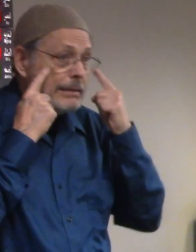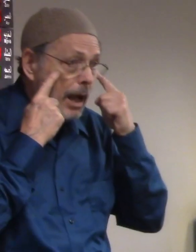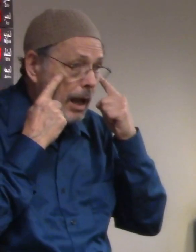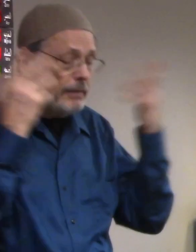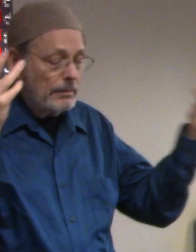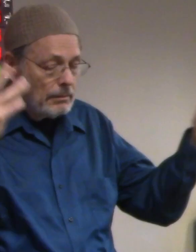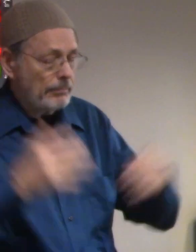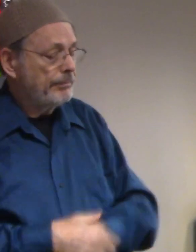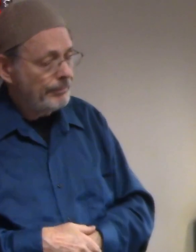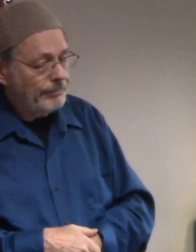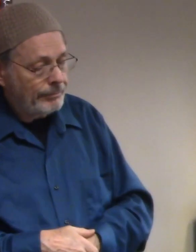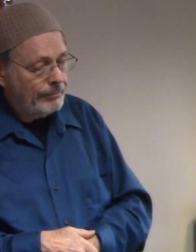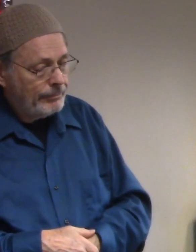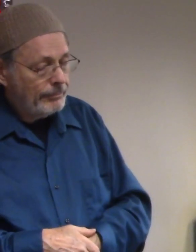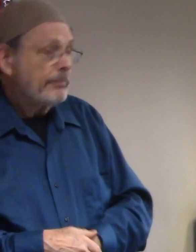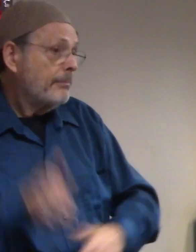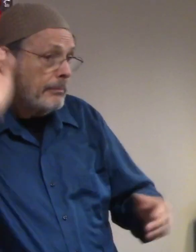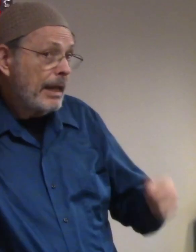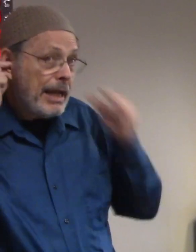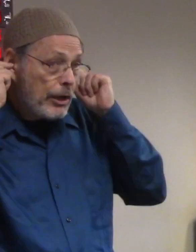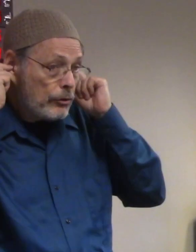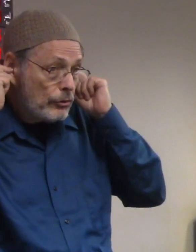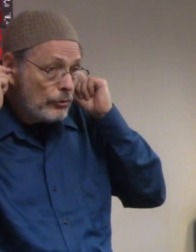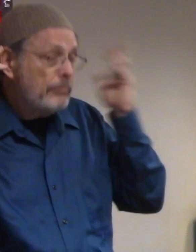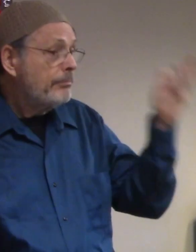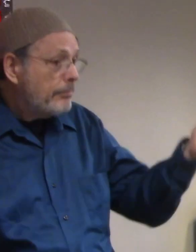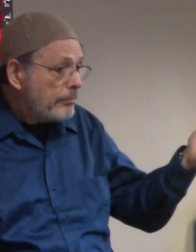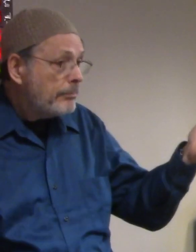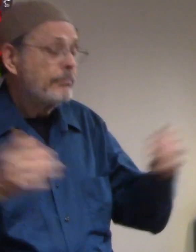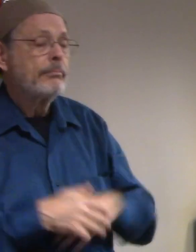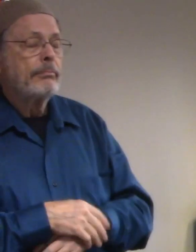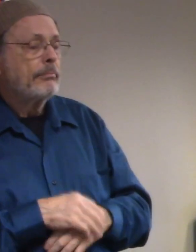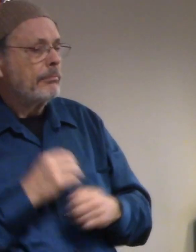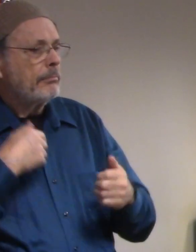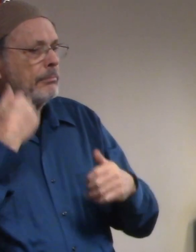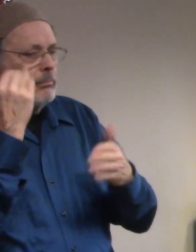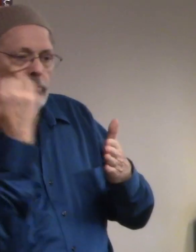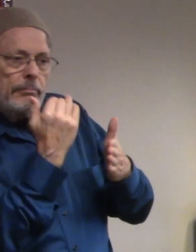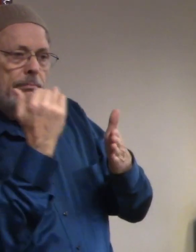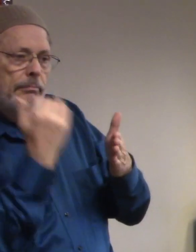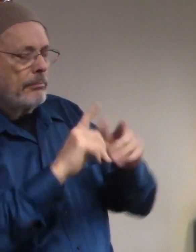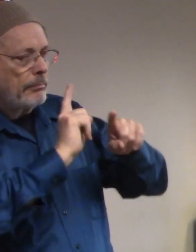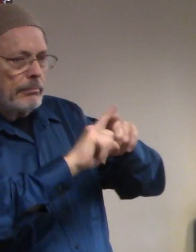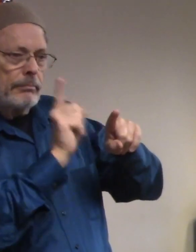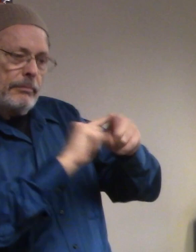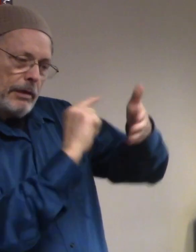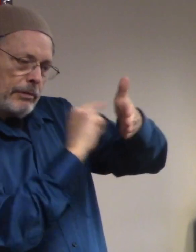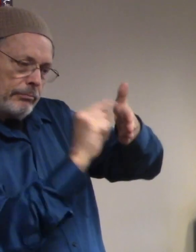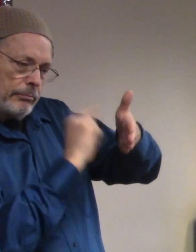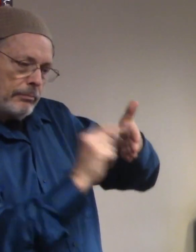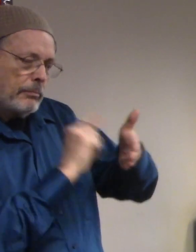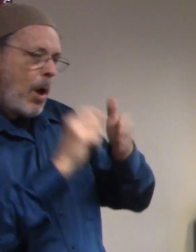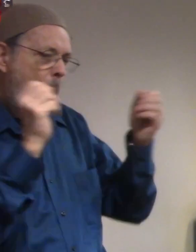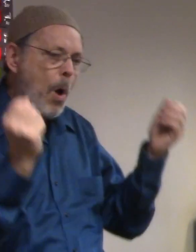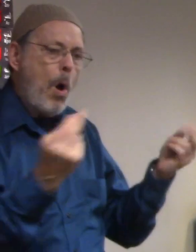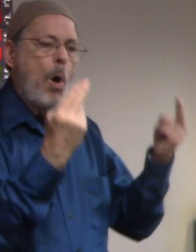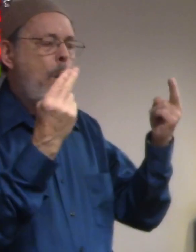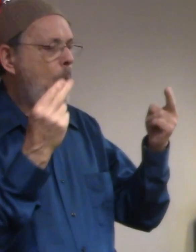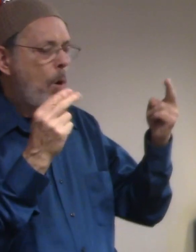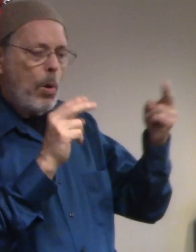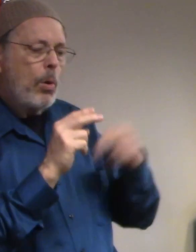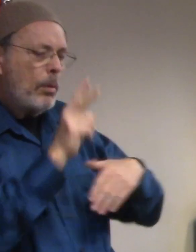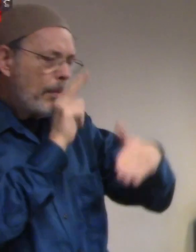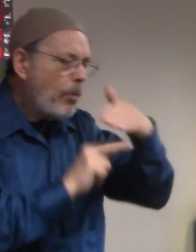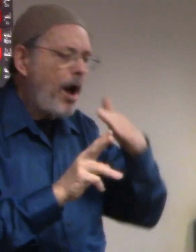alaihi wasallam. Qul udhunu khayrun laka, the ear of the Prophet sallallahu alaihi wasallam. Ayah after ayah, oh Nabi, ya Rasul, the eye,